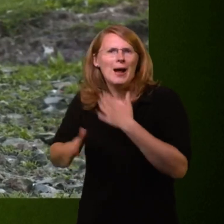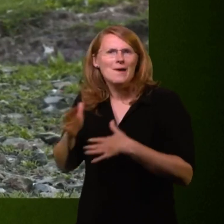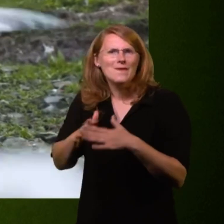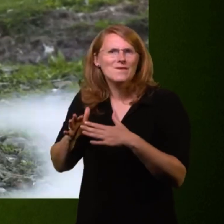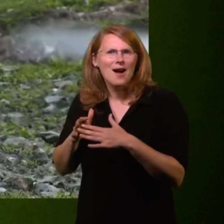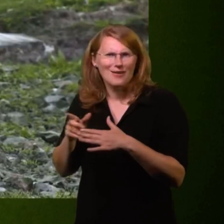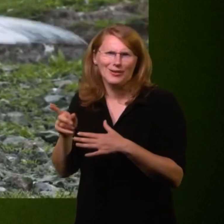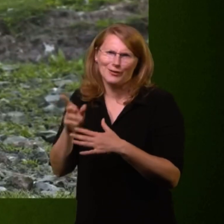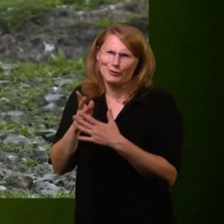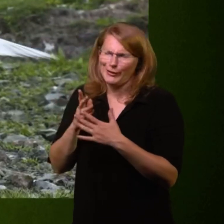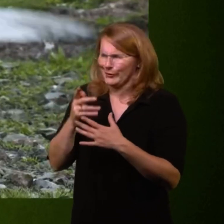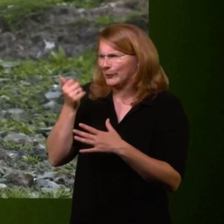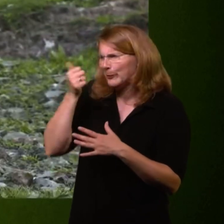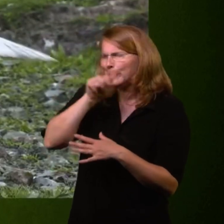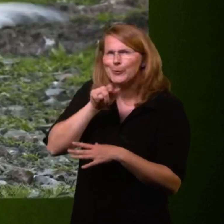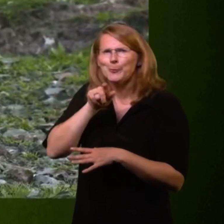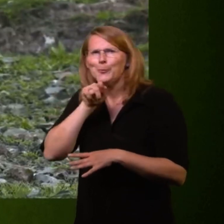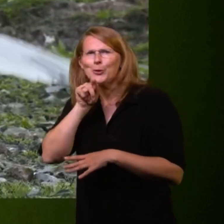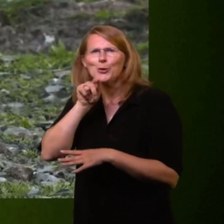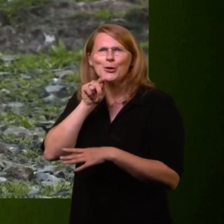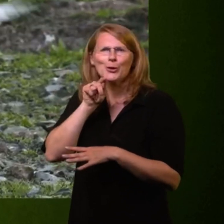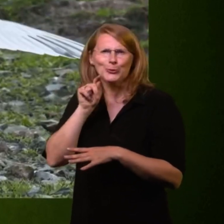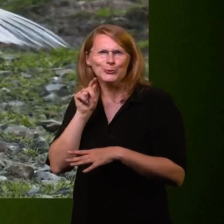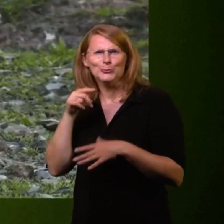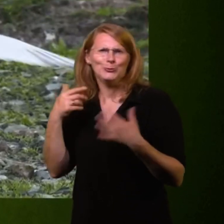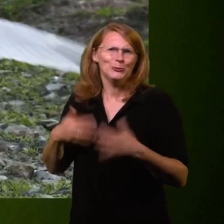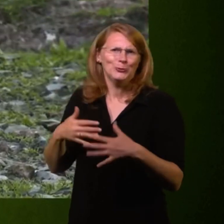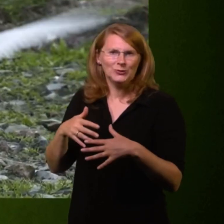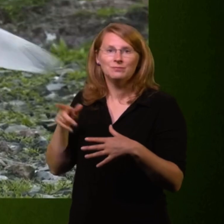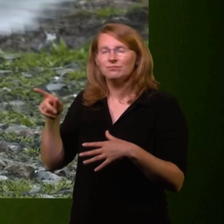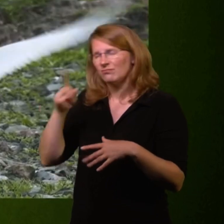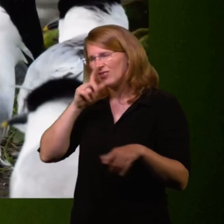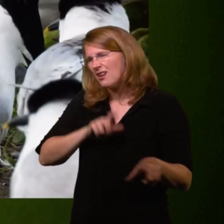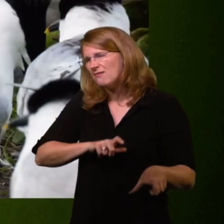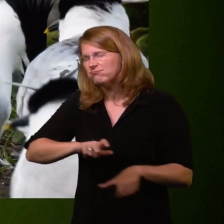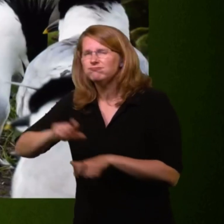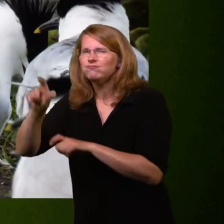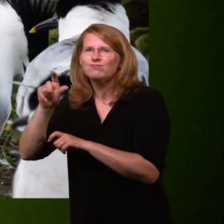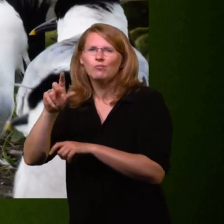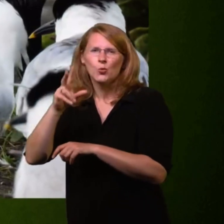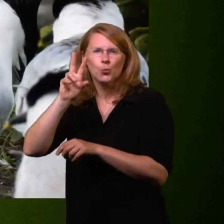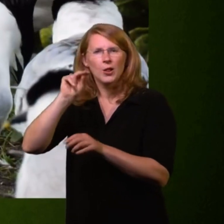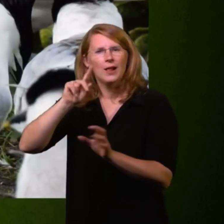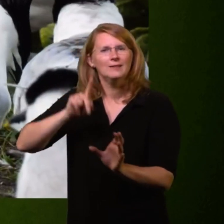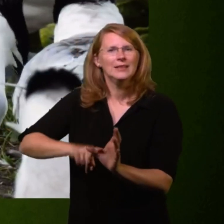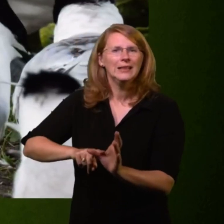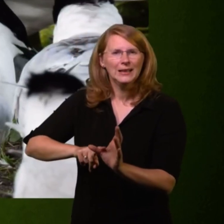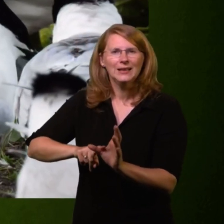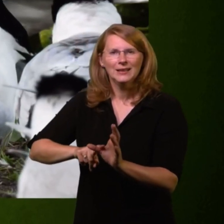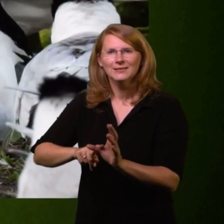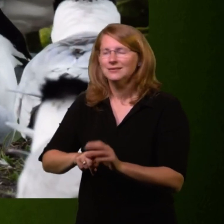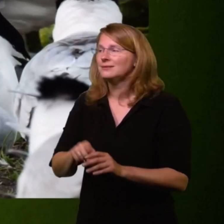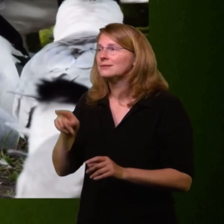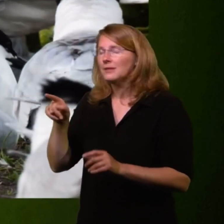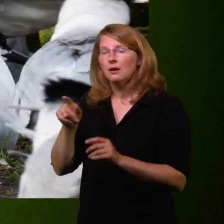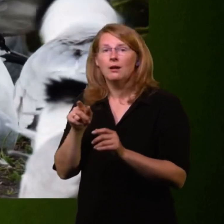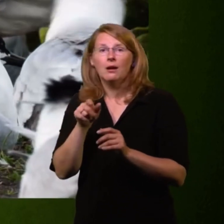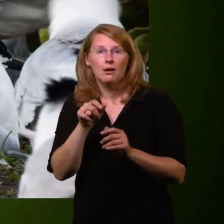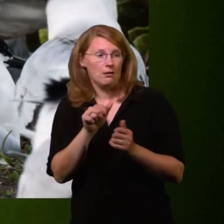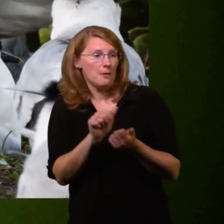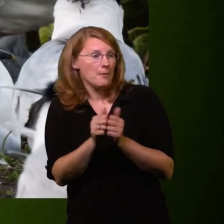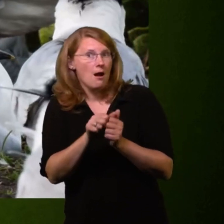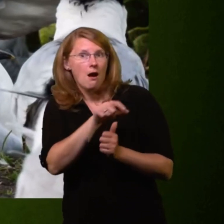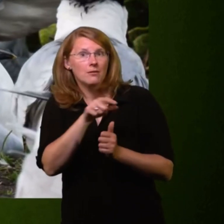they're long-lived. They'll live for up to 12 years. They'll mate with the same partner for up to 4 years. And